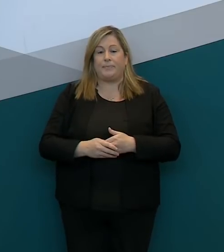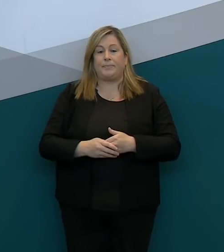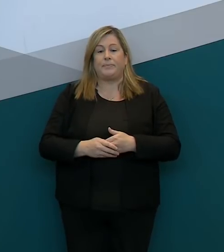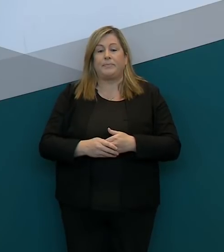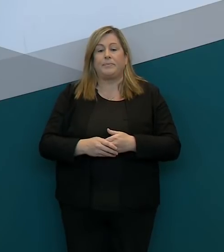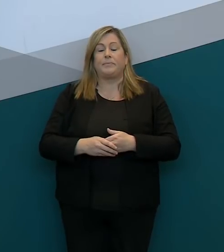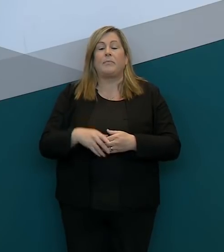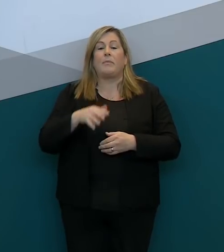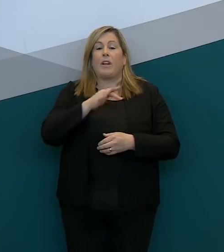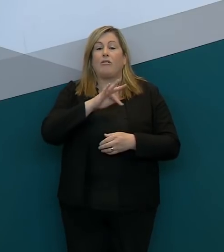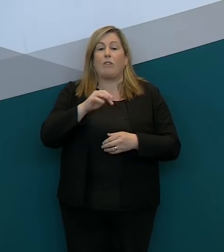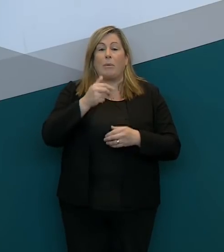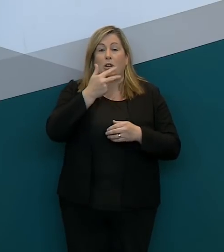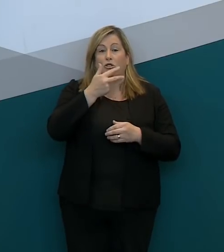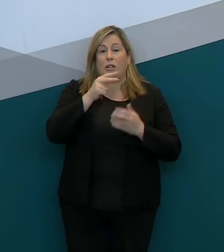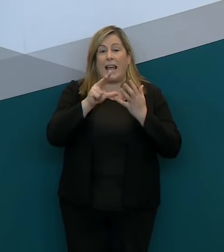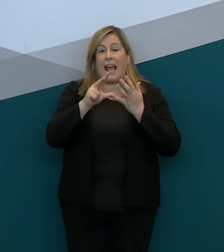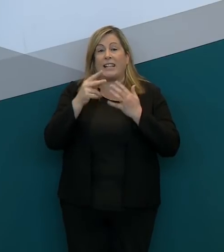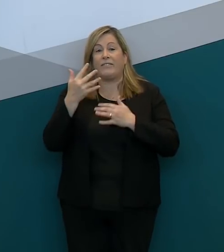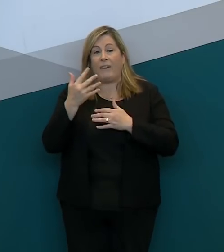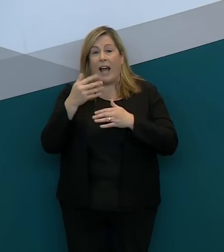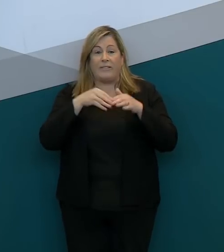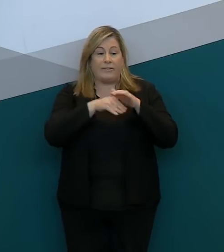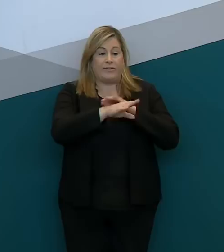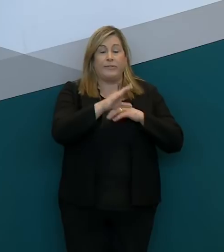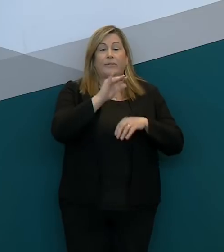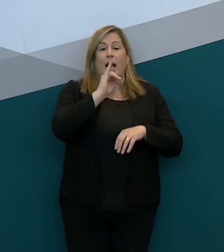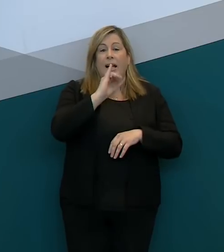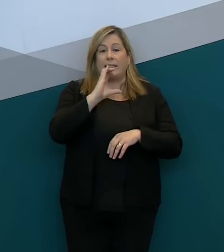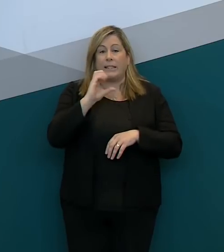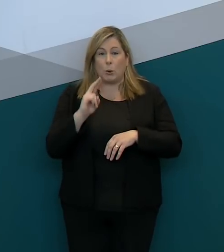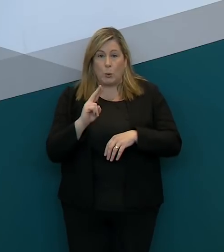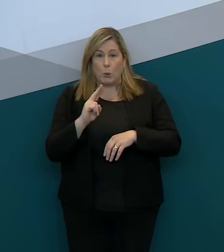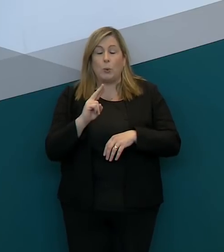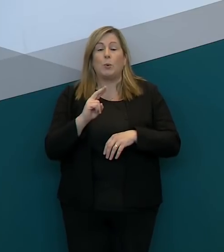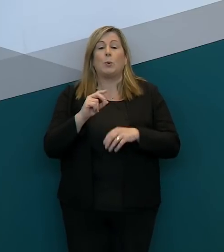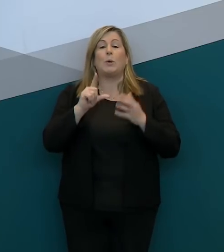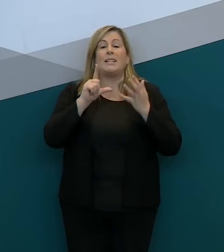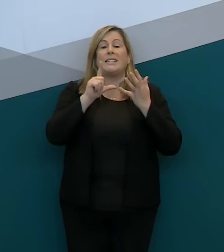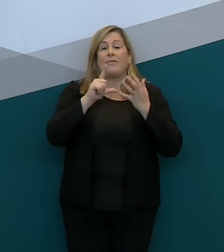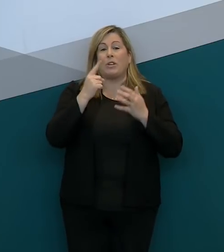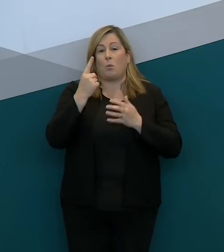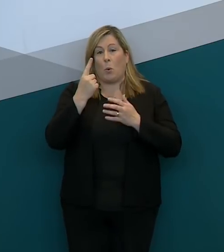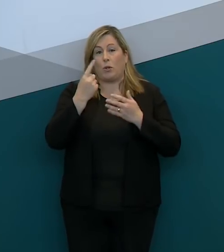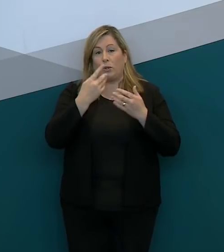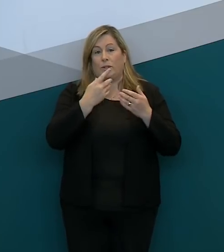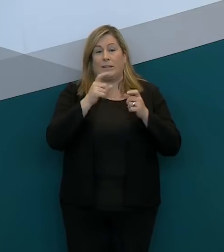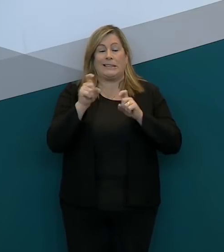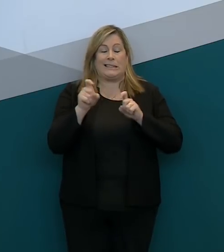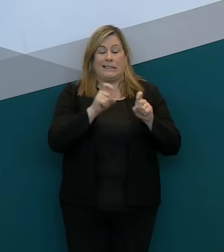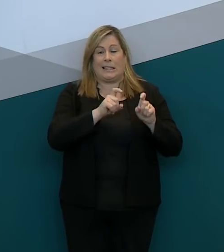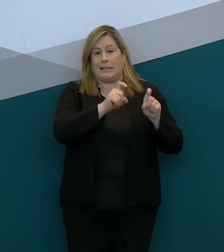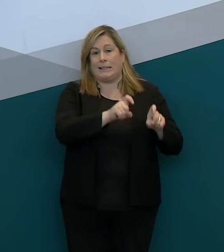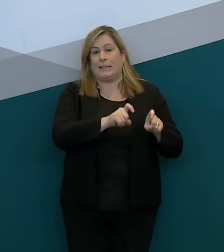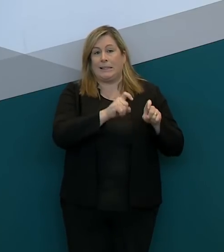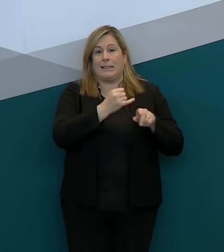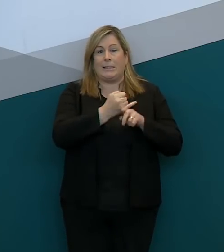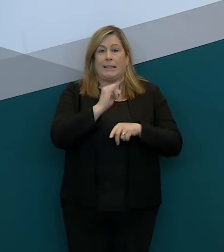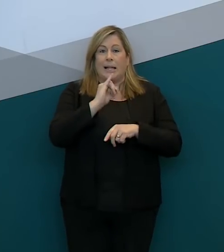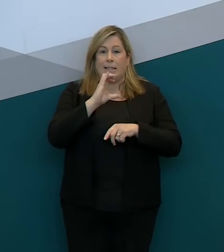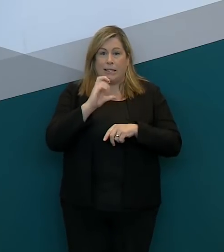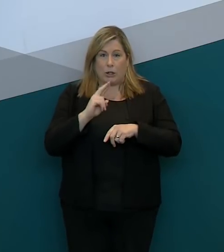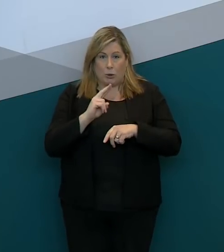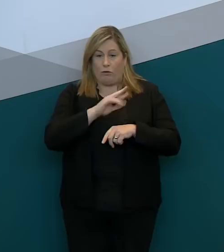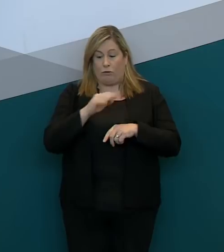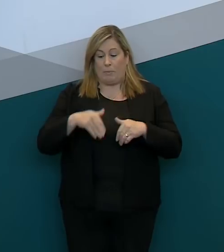And of 385 admissions to intensive care, we have 71 remaining in intensive care as